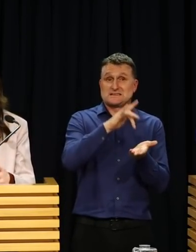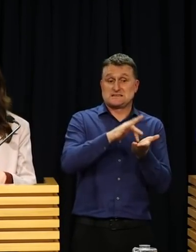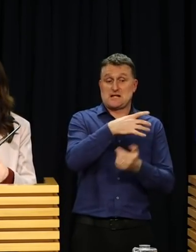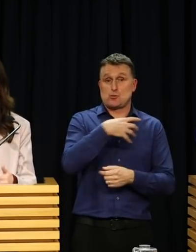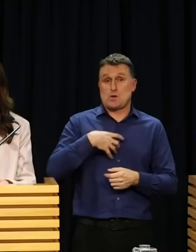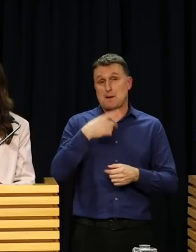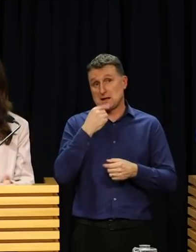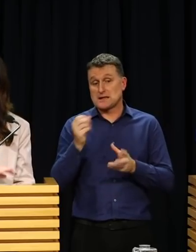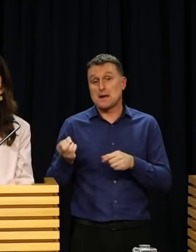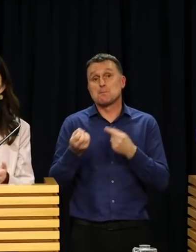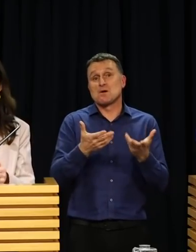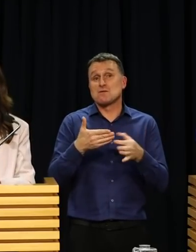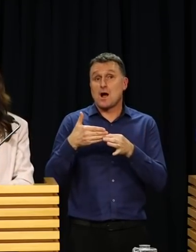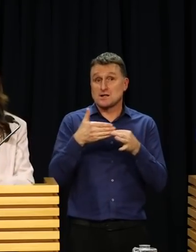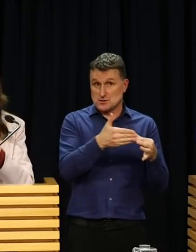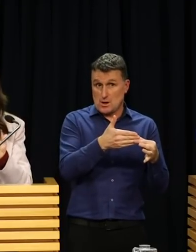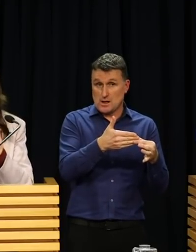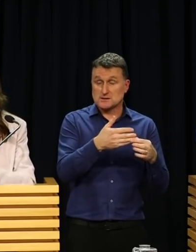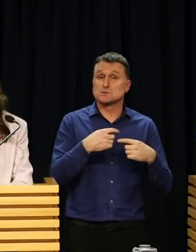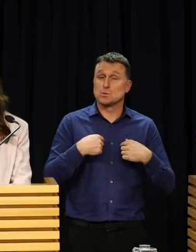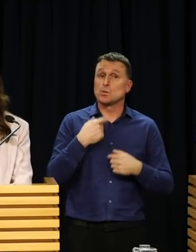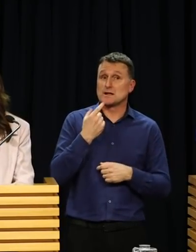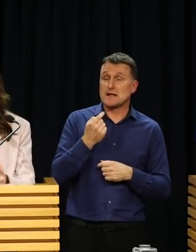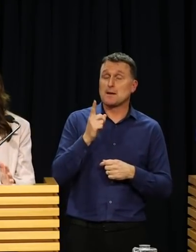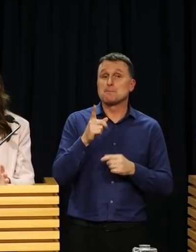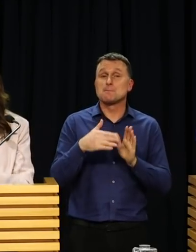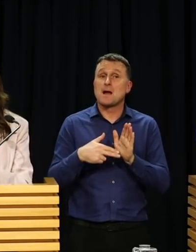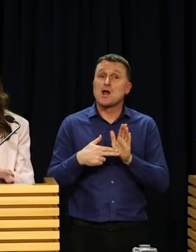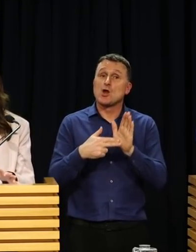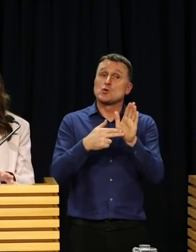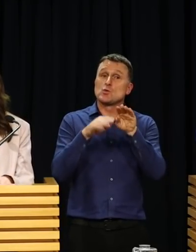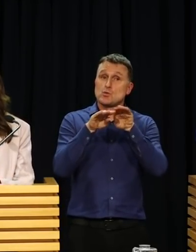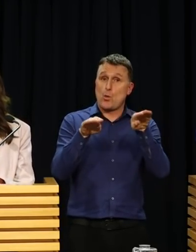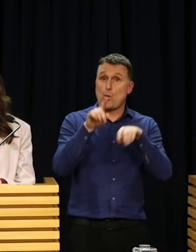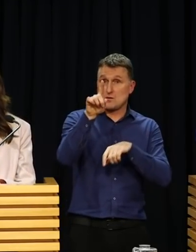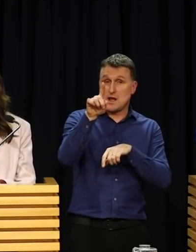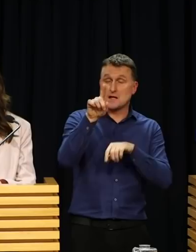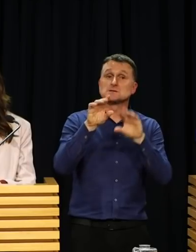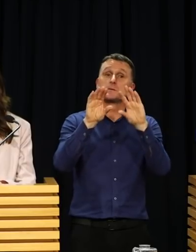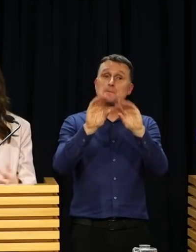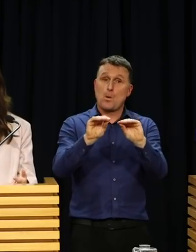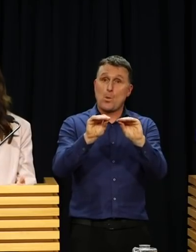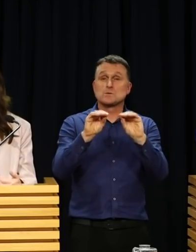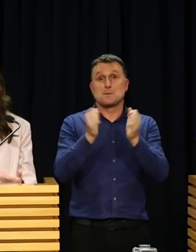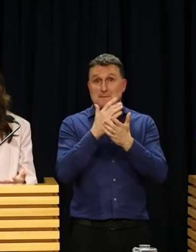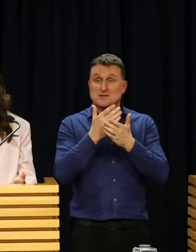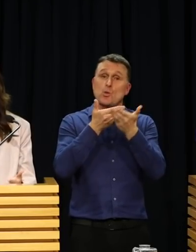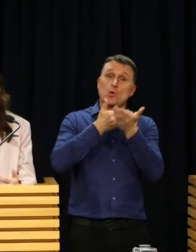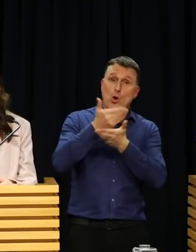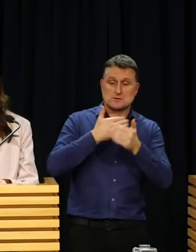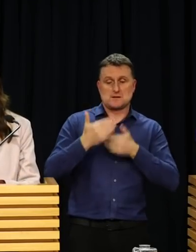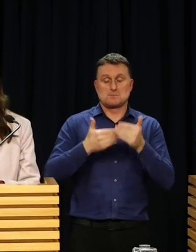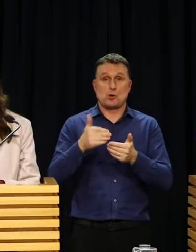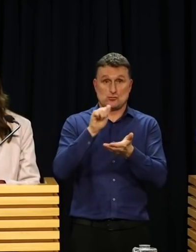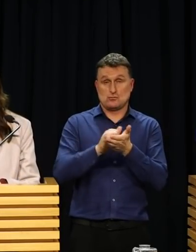a bit of guidance in this space, but actually in Northland, for instance, they've put a pause on it so they can get their consultation process right, and that sounds right